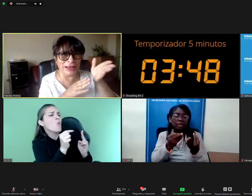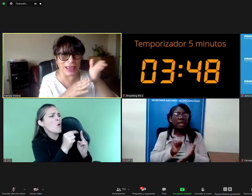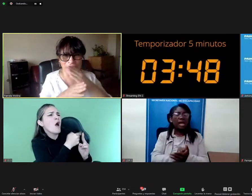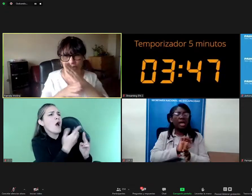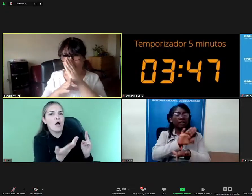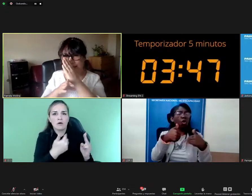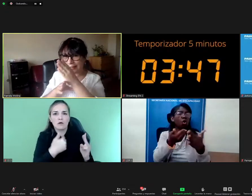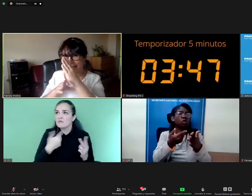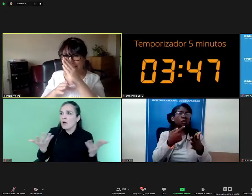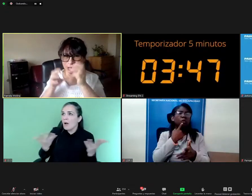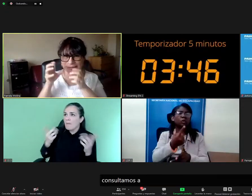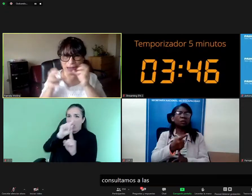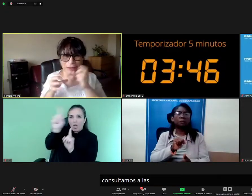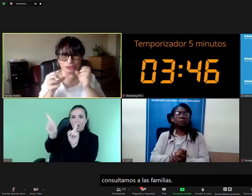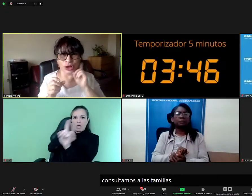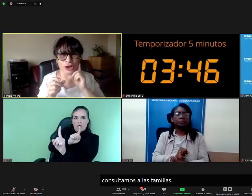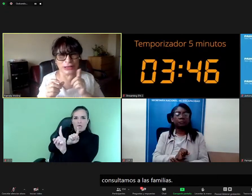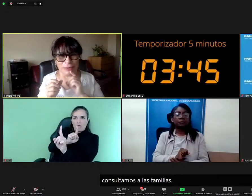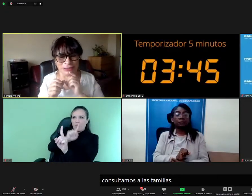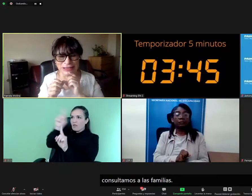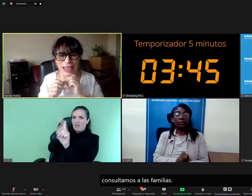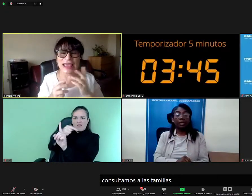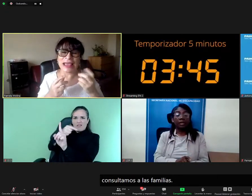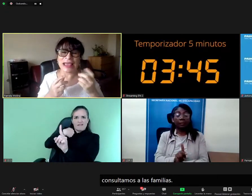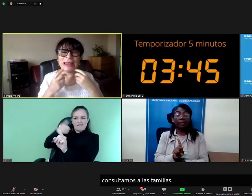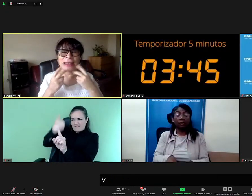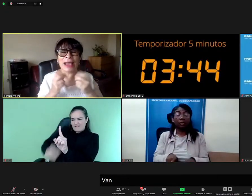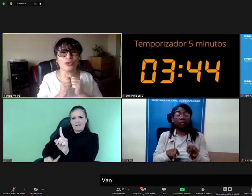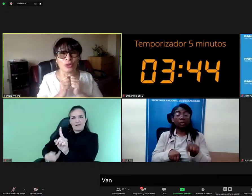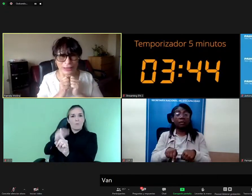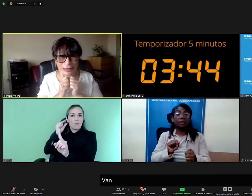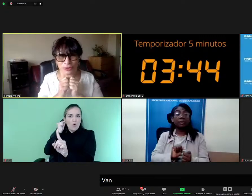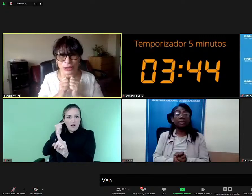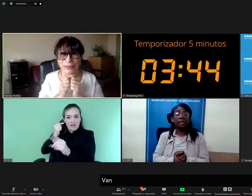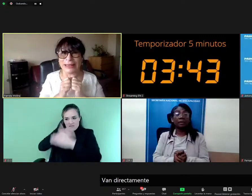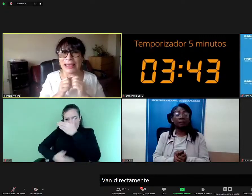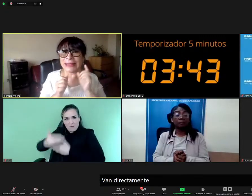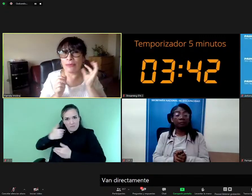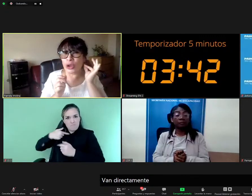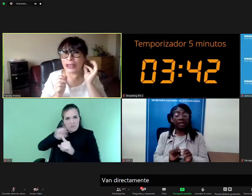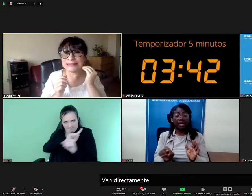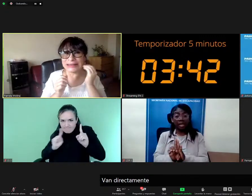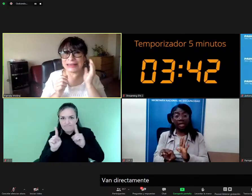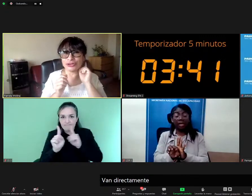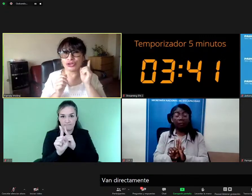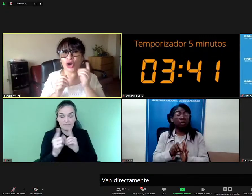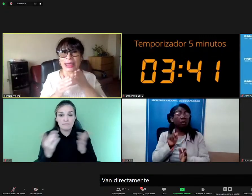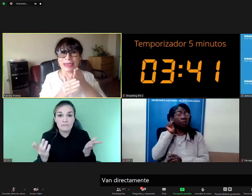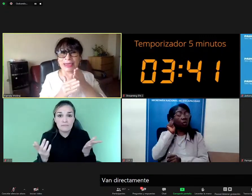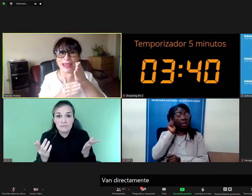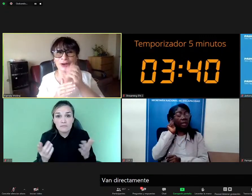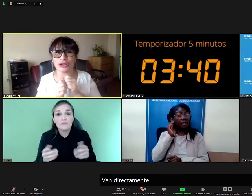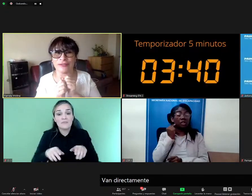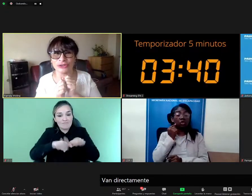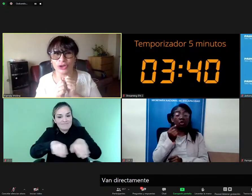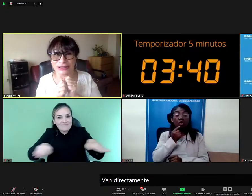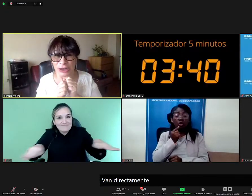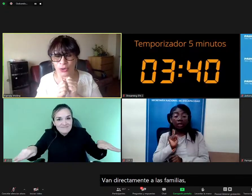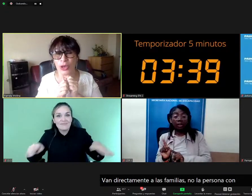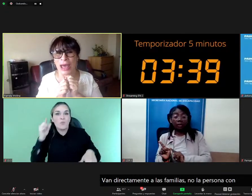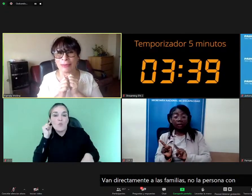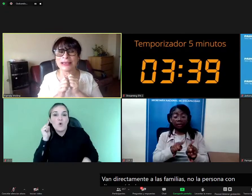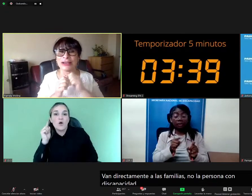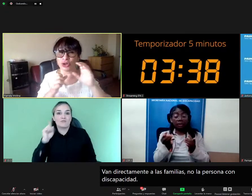they asked the pan the families instead of speaking directly to the person with disabilities in the case of deaf